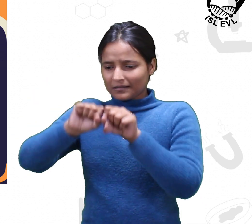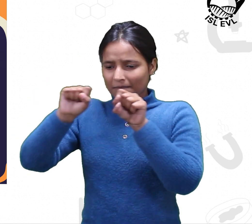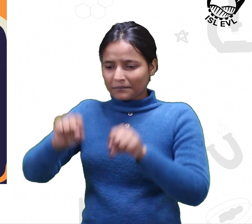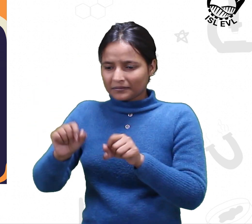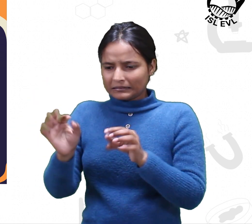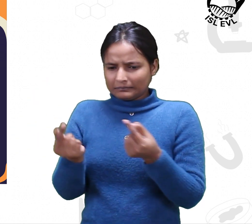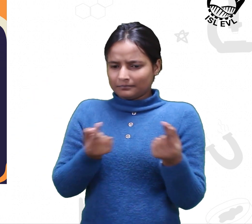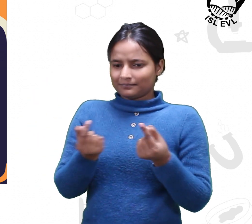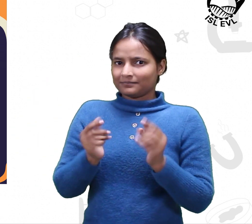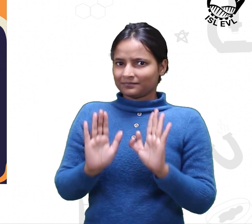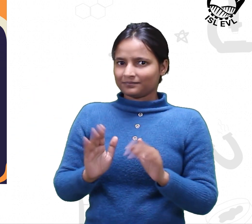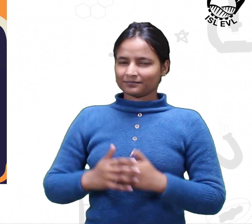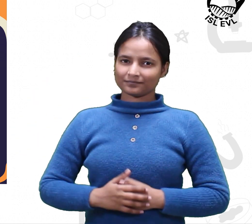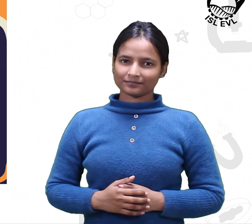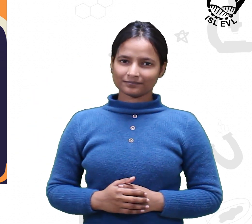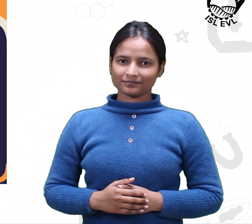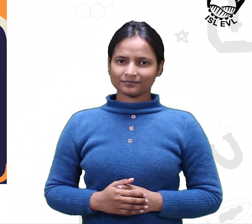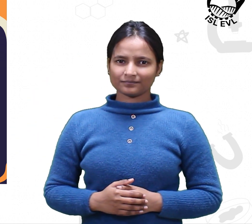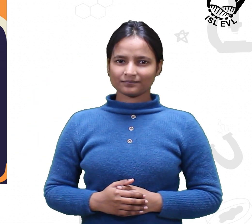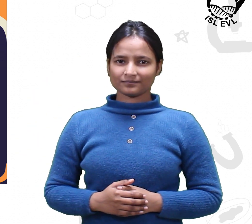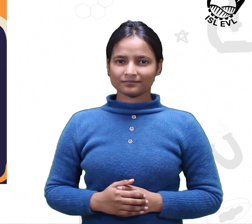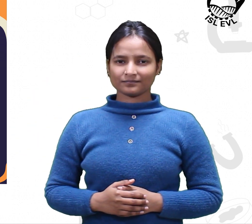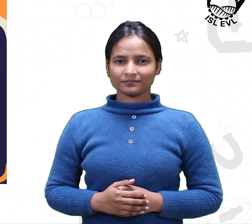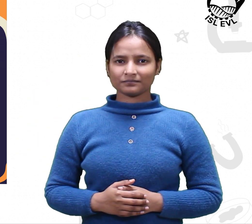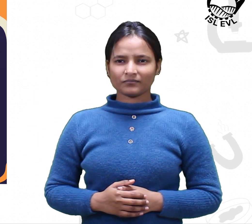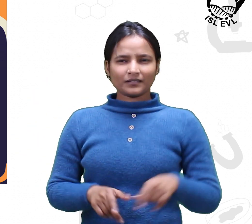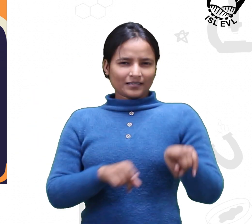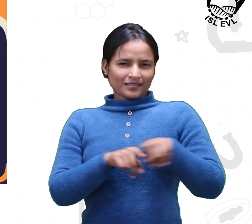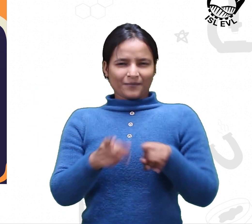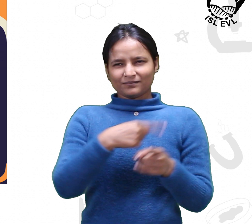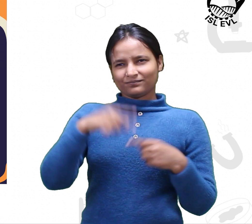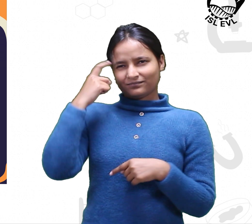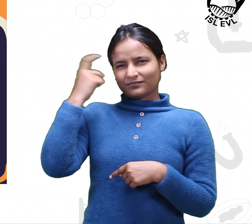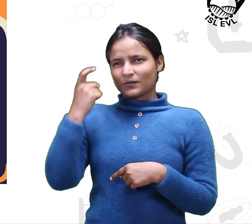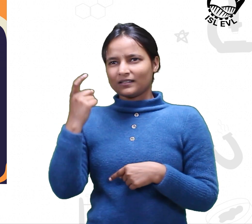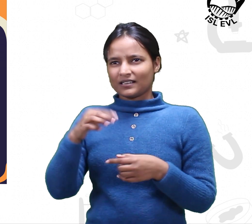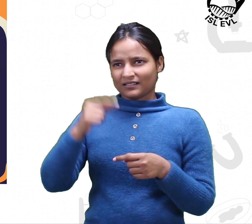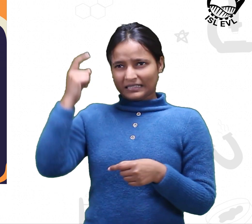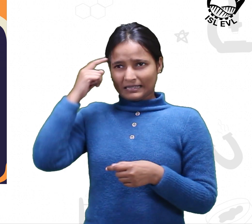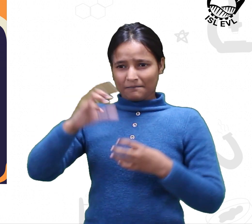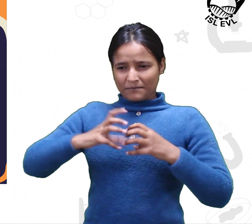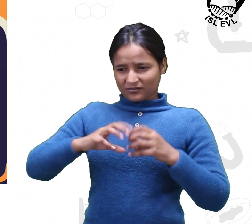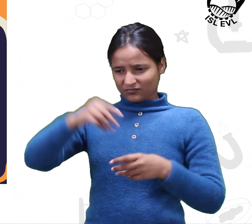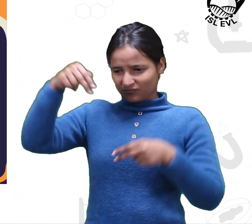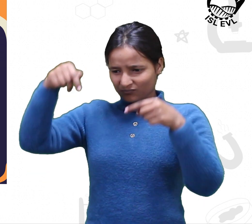organisms, including humans. Now, of course, we cannot put electrodes in Drosophila head and try to